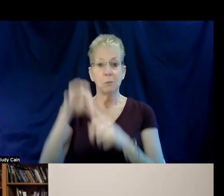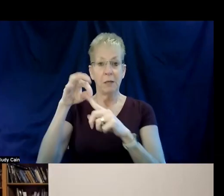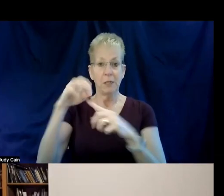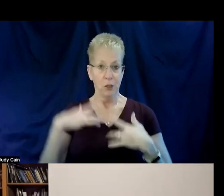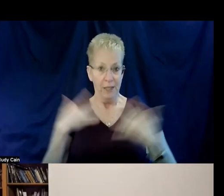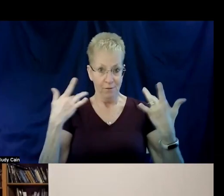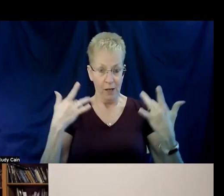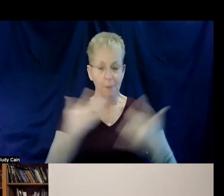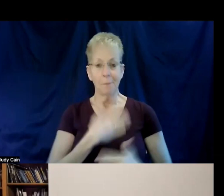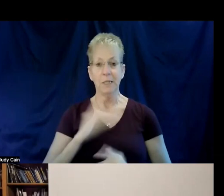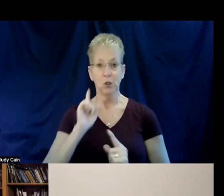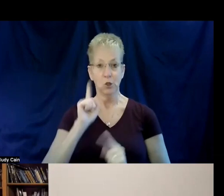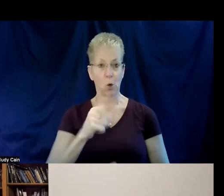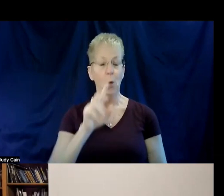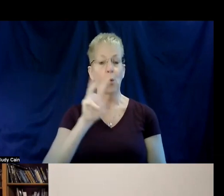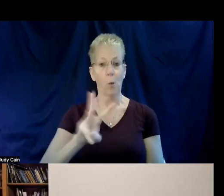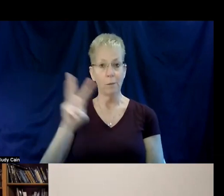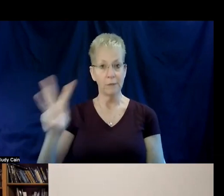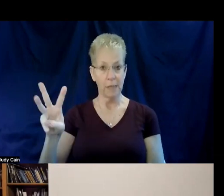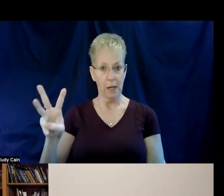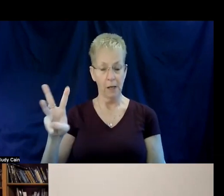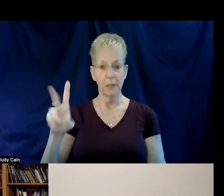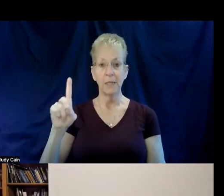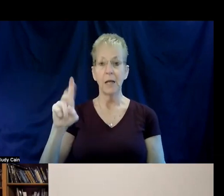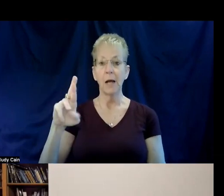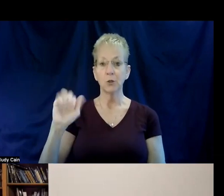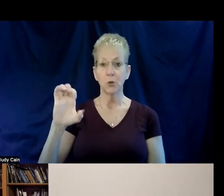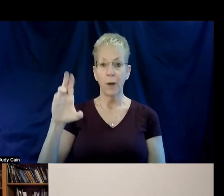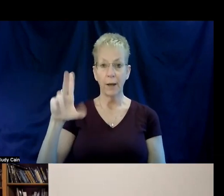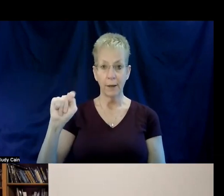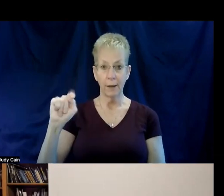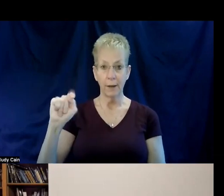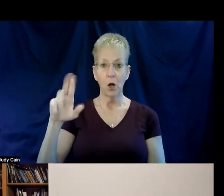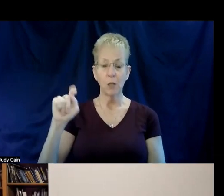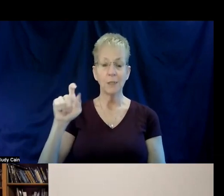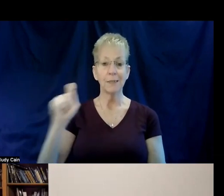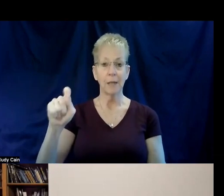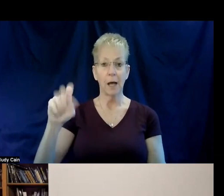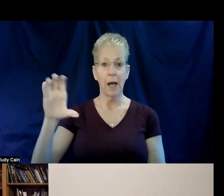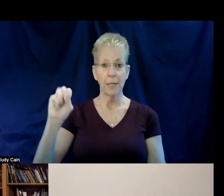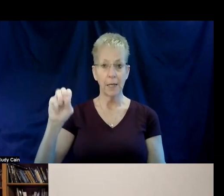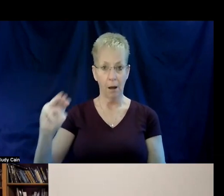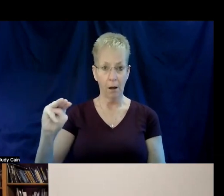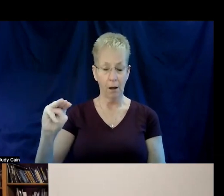go to our website. Again, that's draketarts.com, or email us at